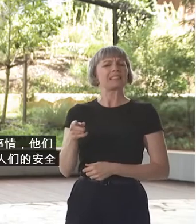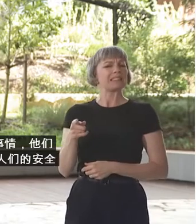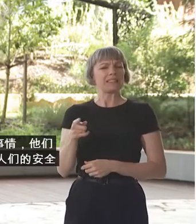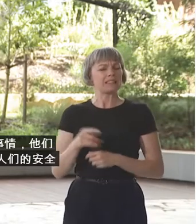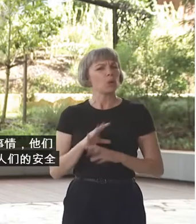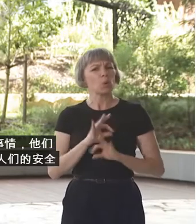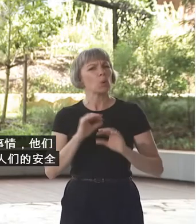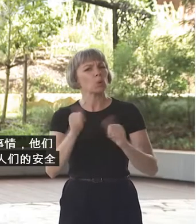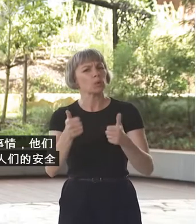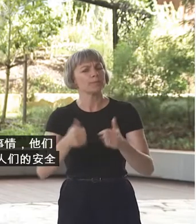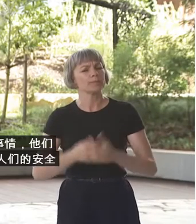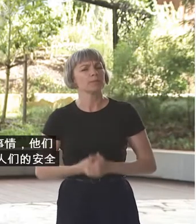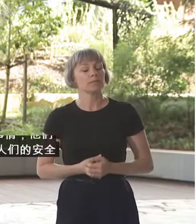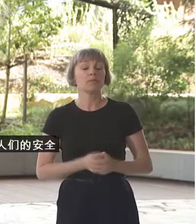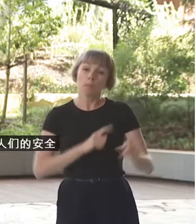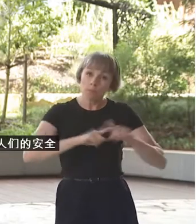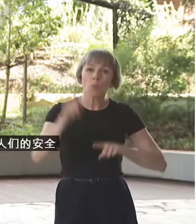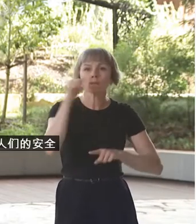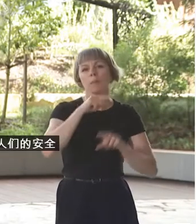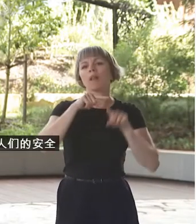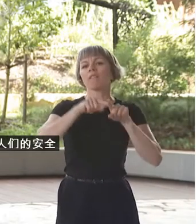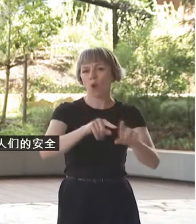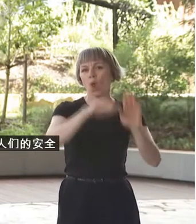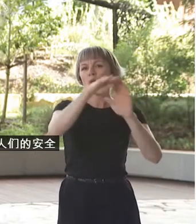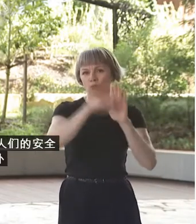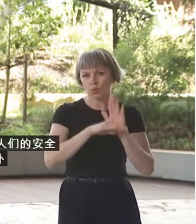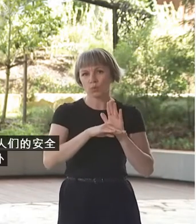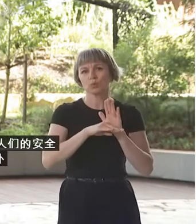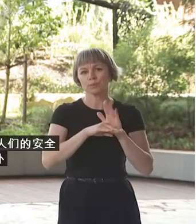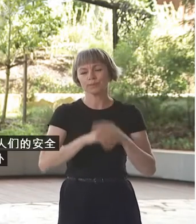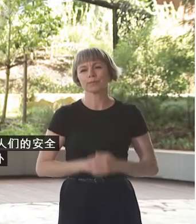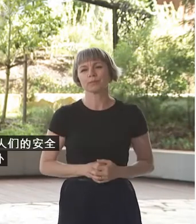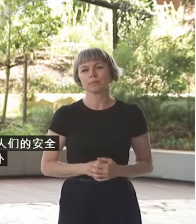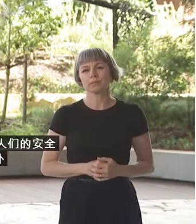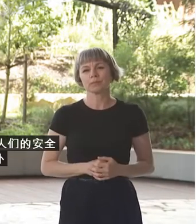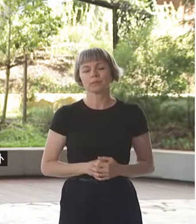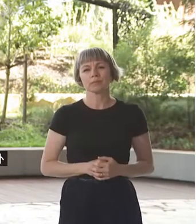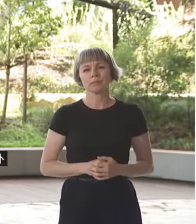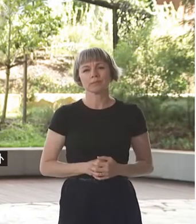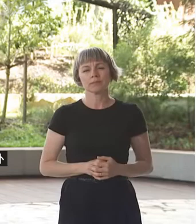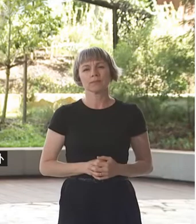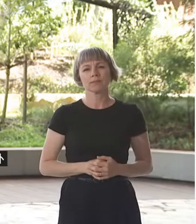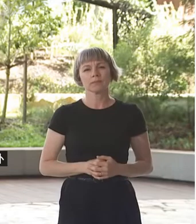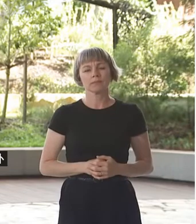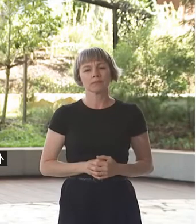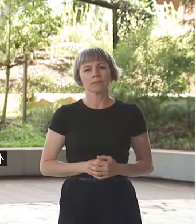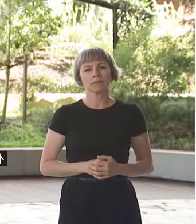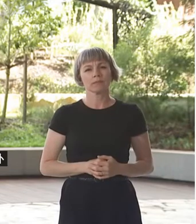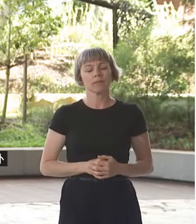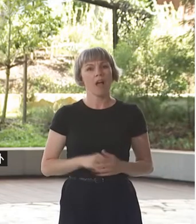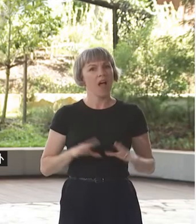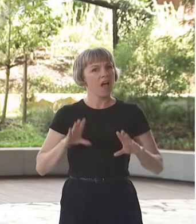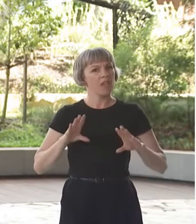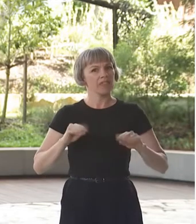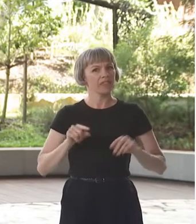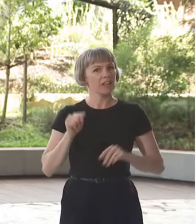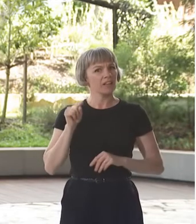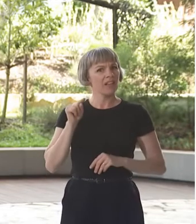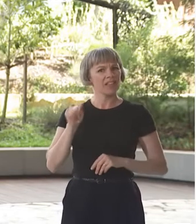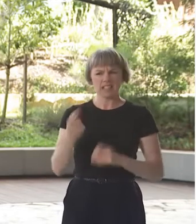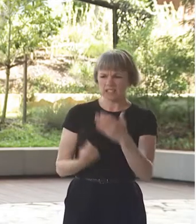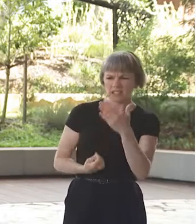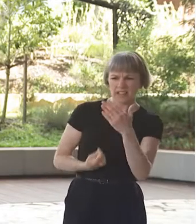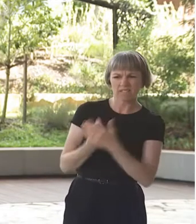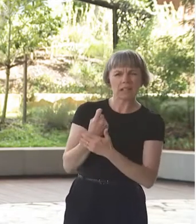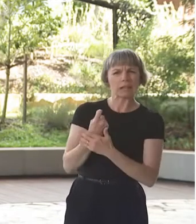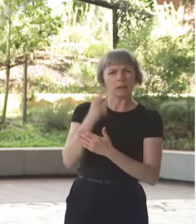keep people safe. And this was an exception to what everybody else right across the state, the